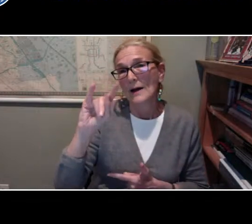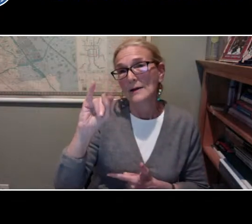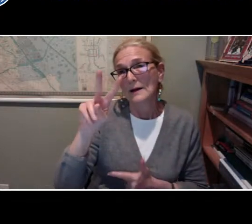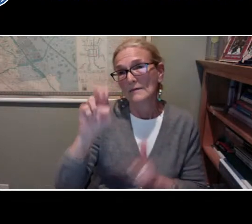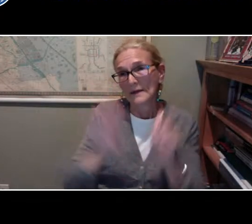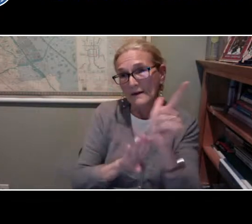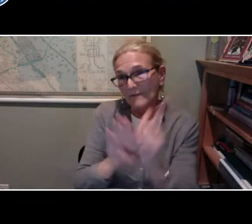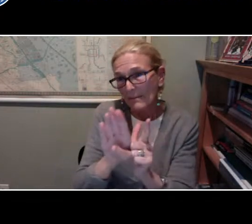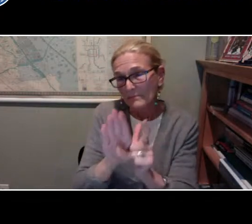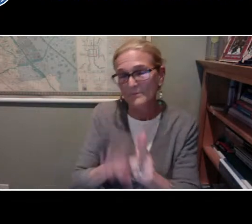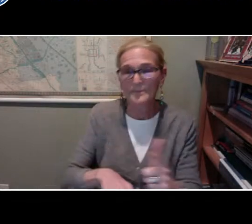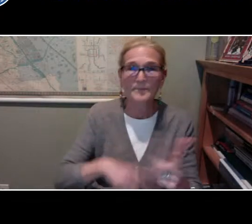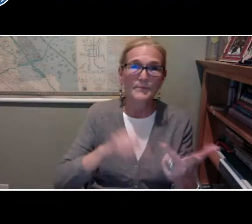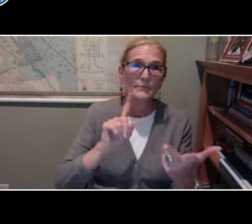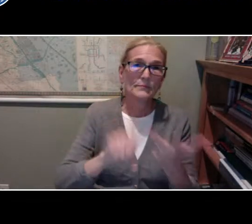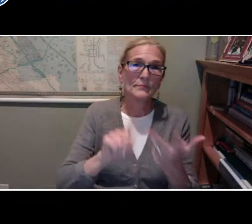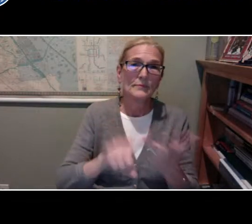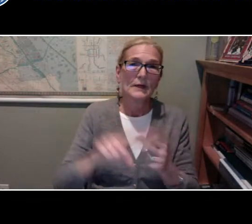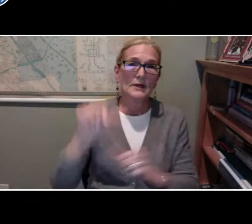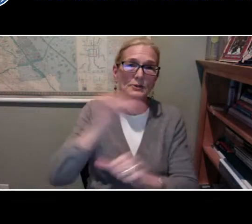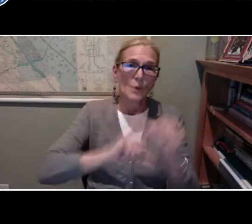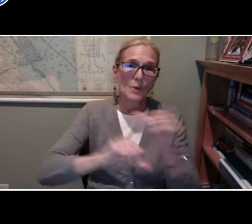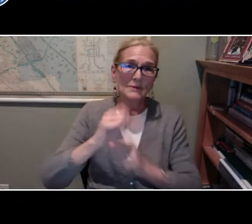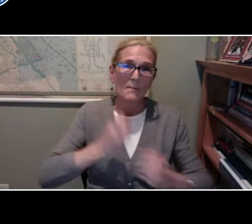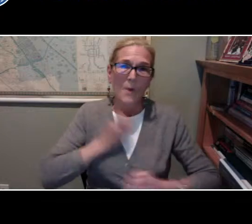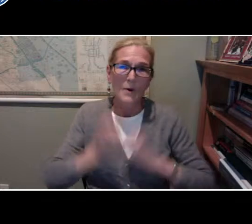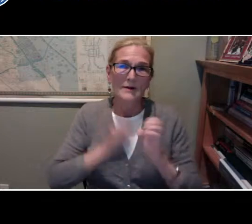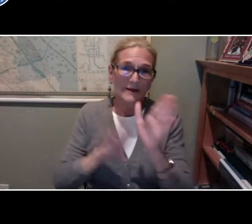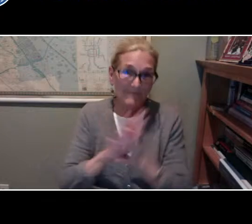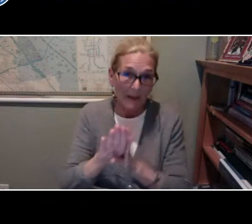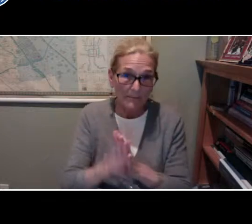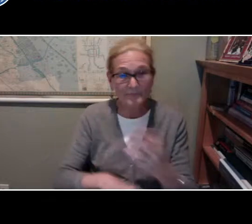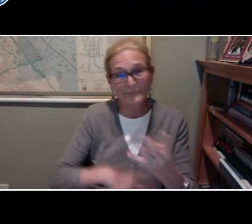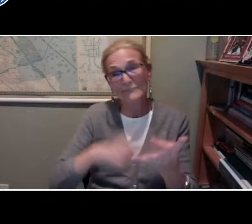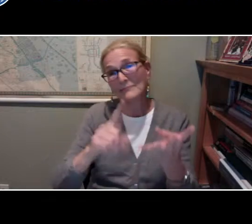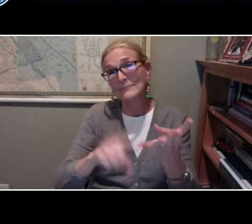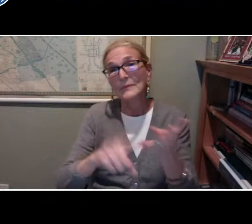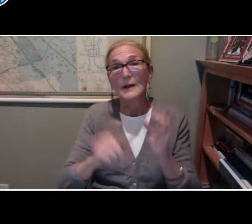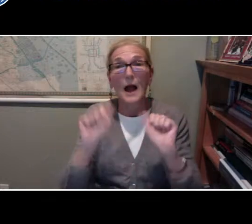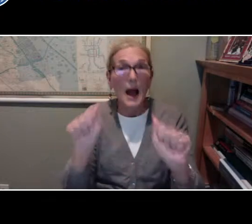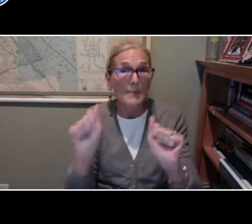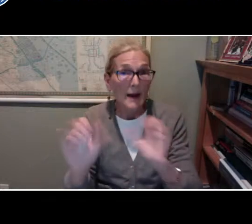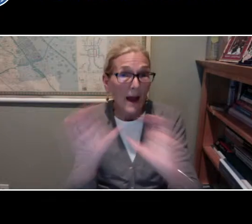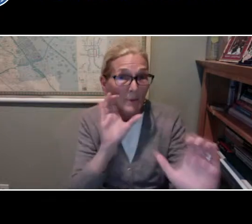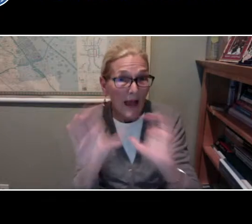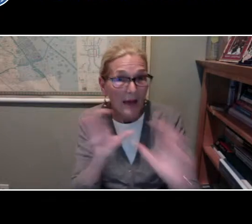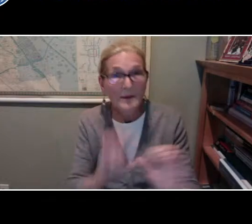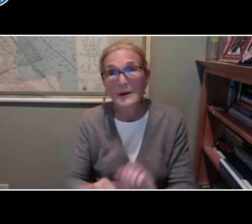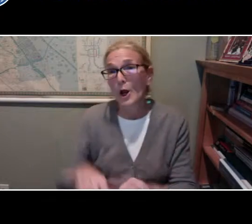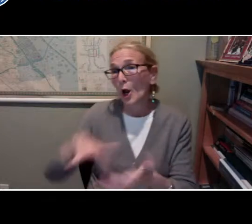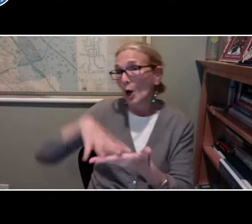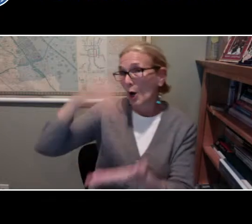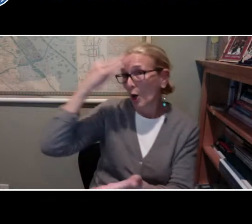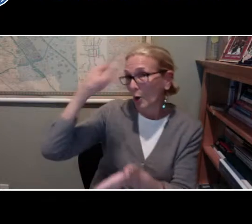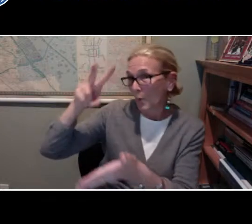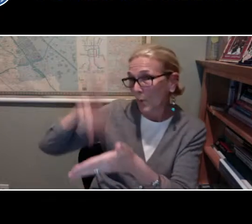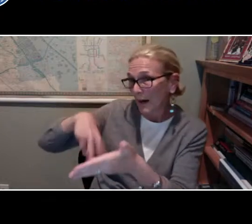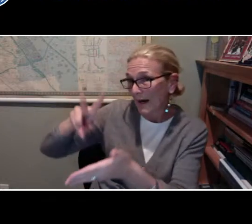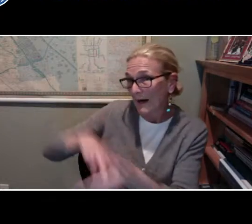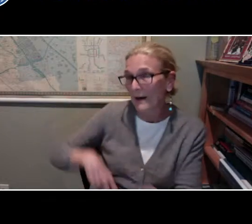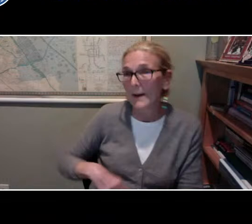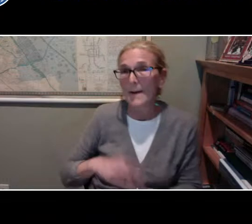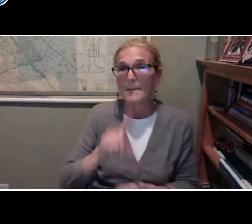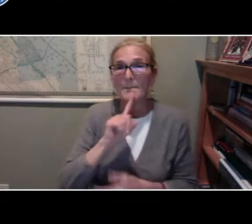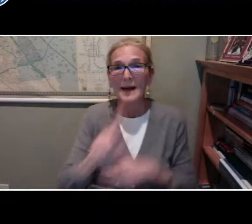It develops our brain architecture. It's the basis of cognitive development, socio-emotional